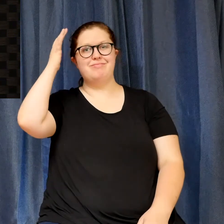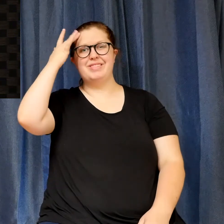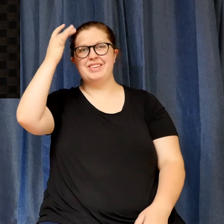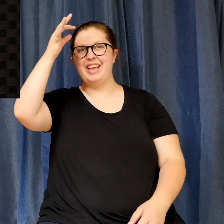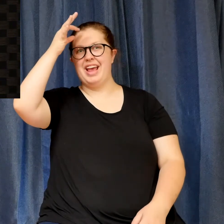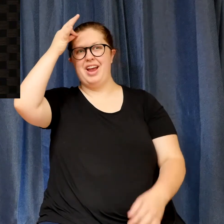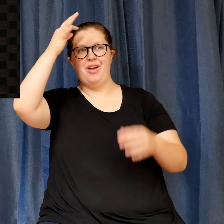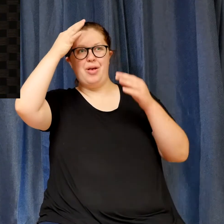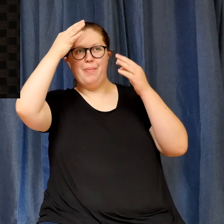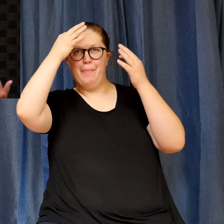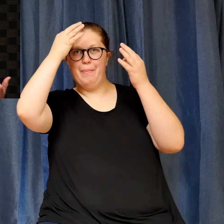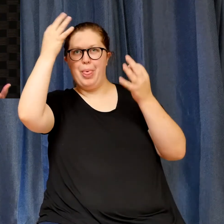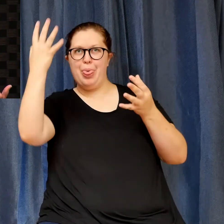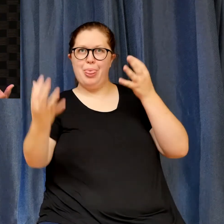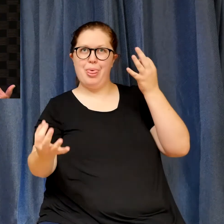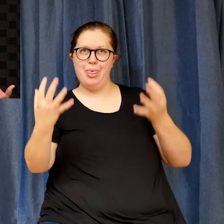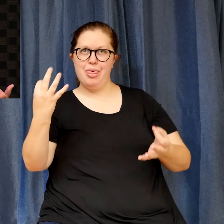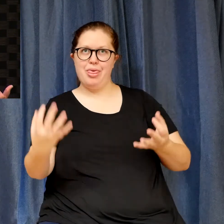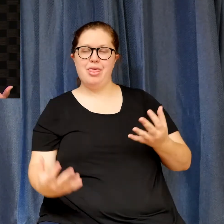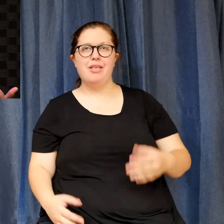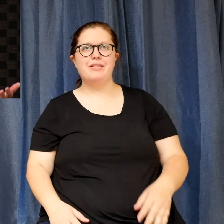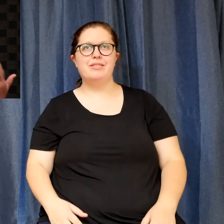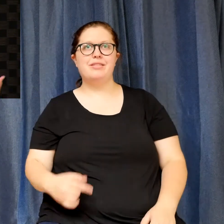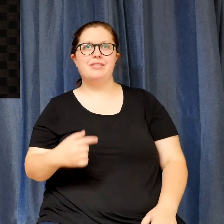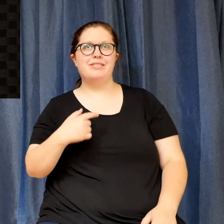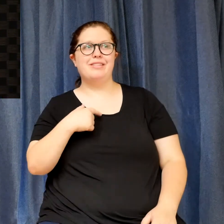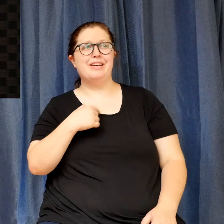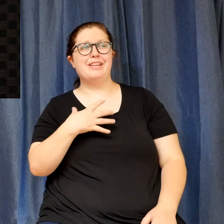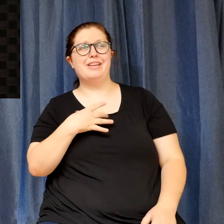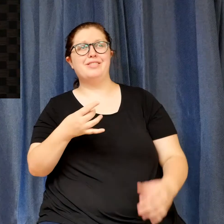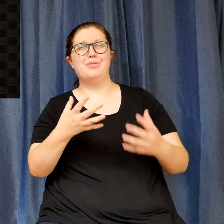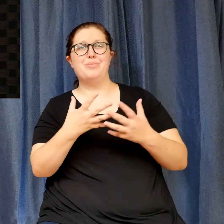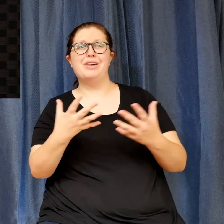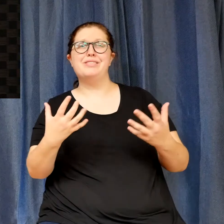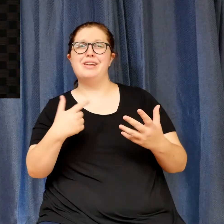out anyway. And I've liked it so much that I kept